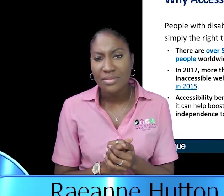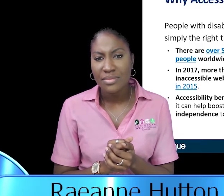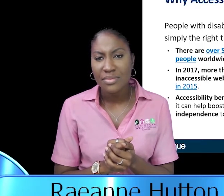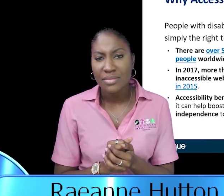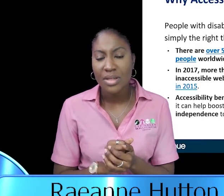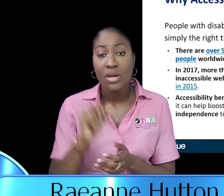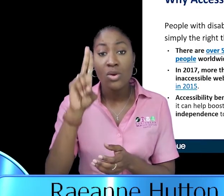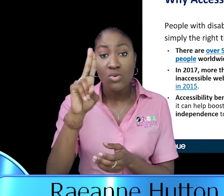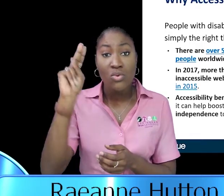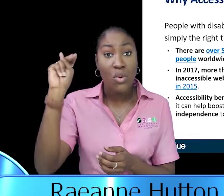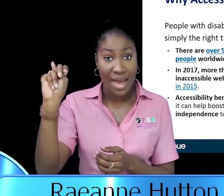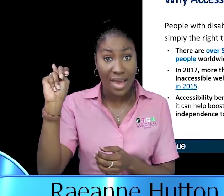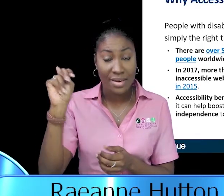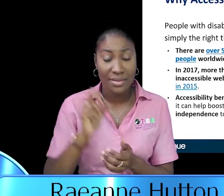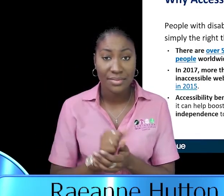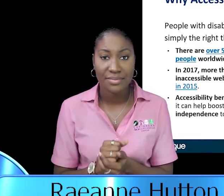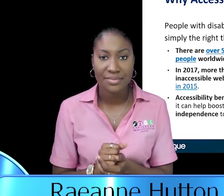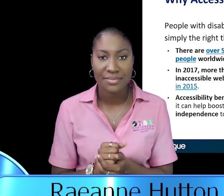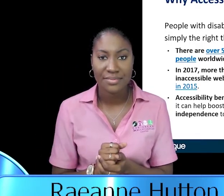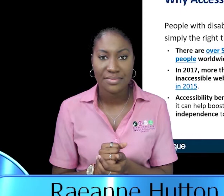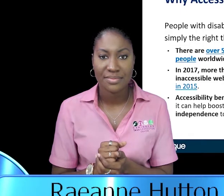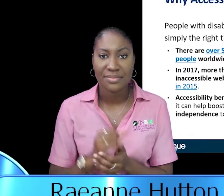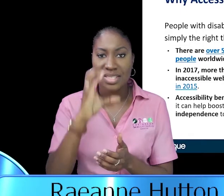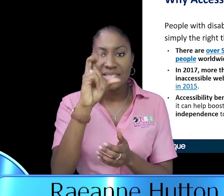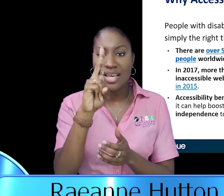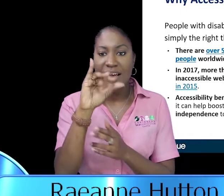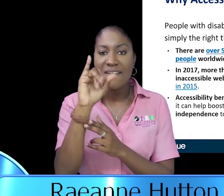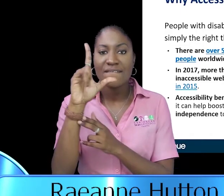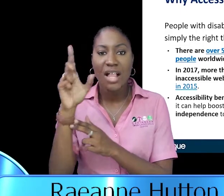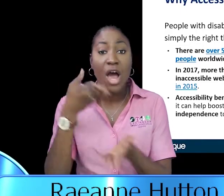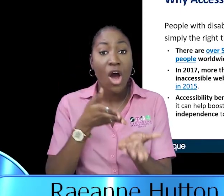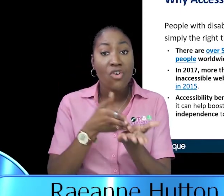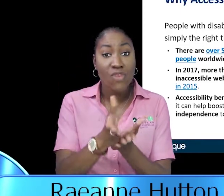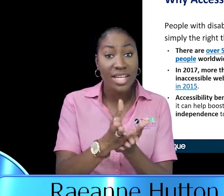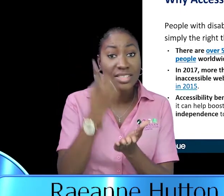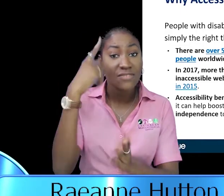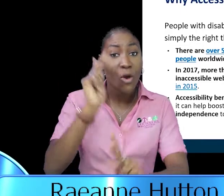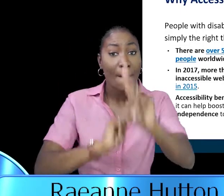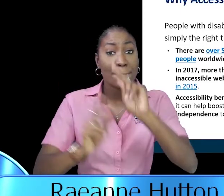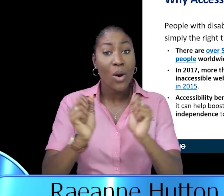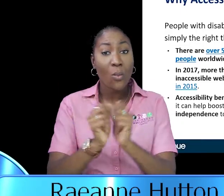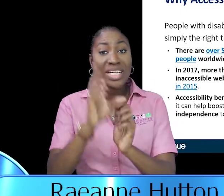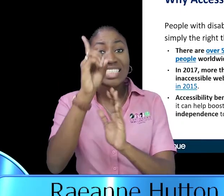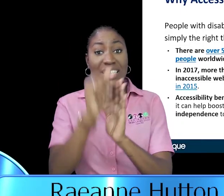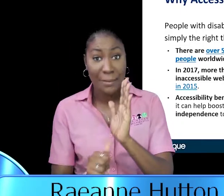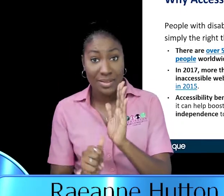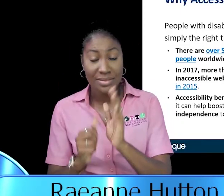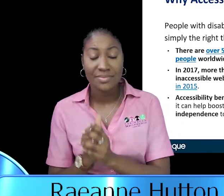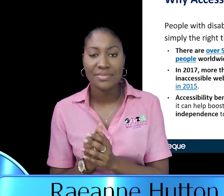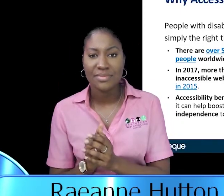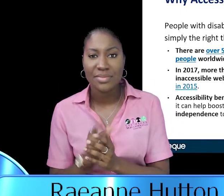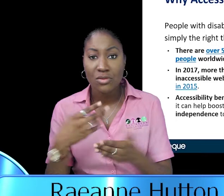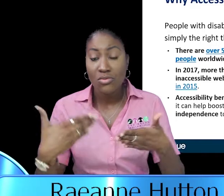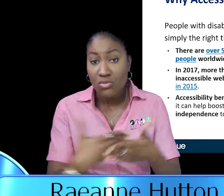the United Nations Civil Rights for People with Persons with Disabilities is a UN